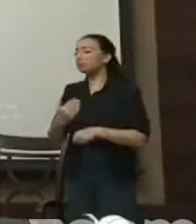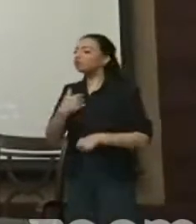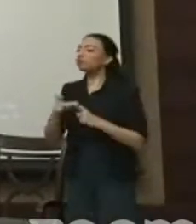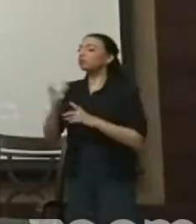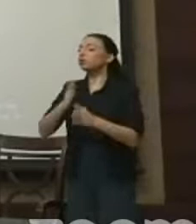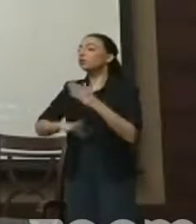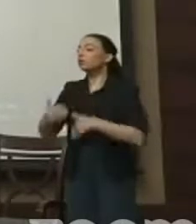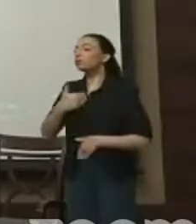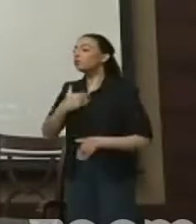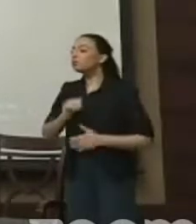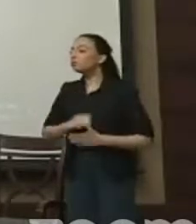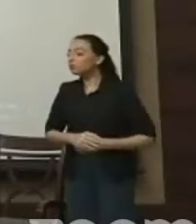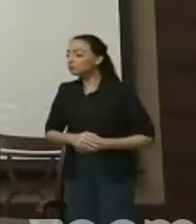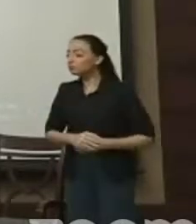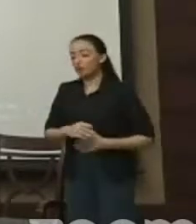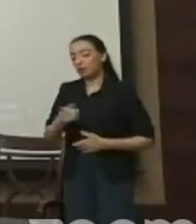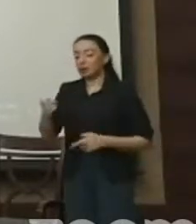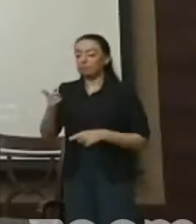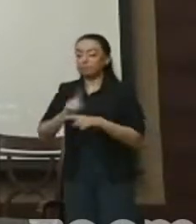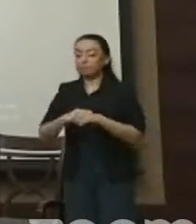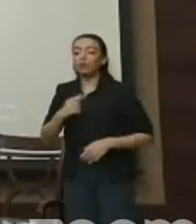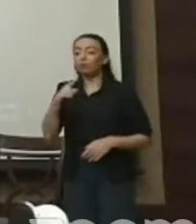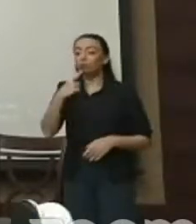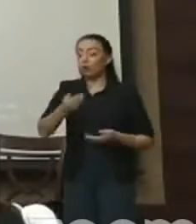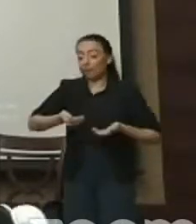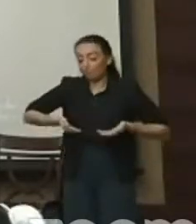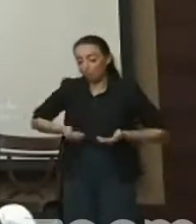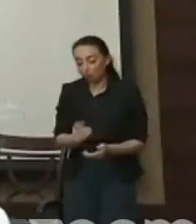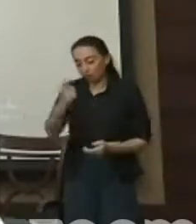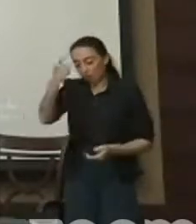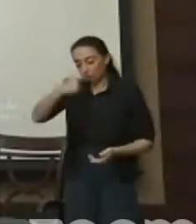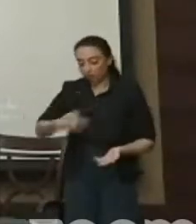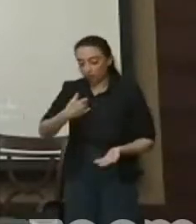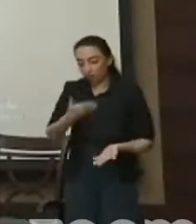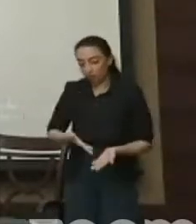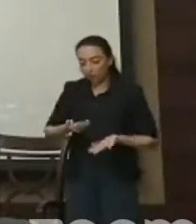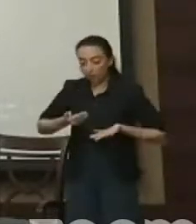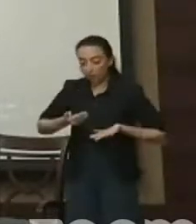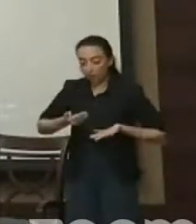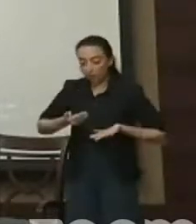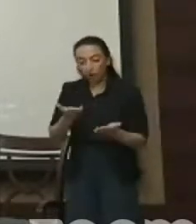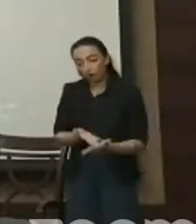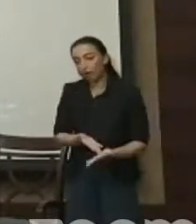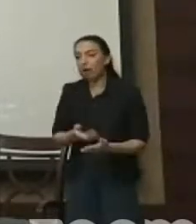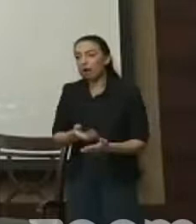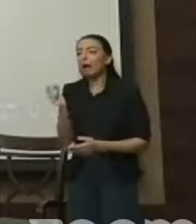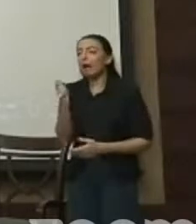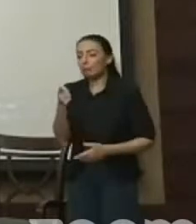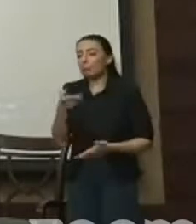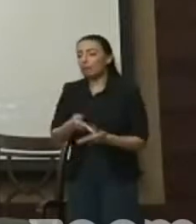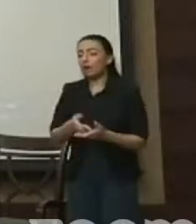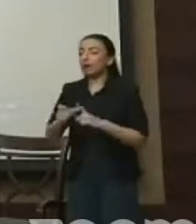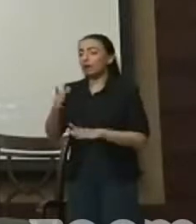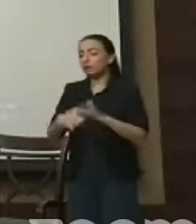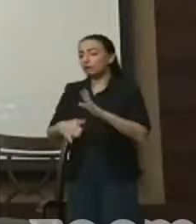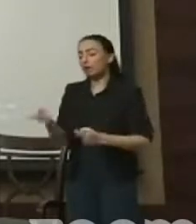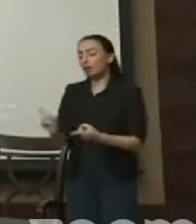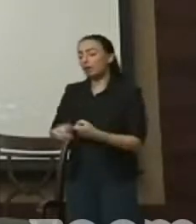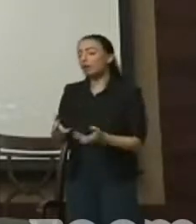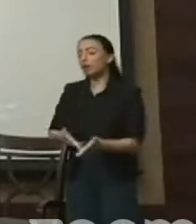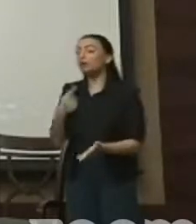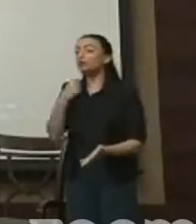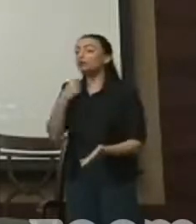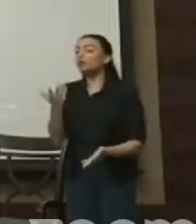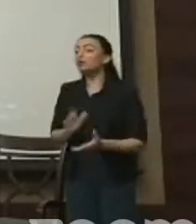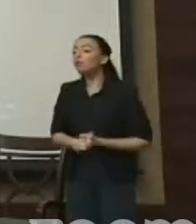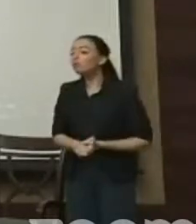the born person with disability who has no idea of the life, who is just 1 month old, and then he is